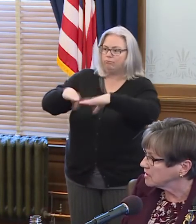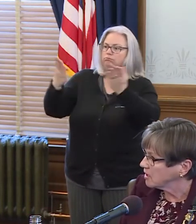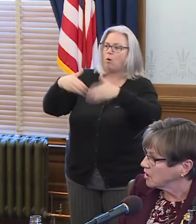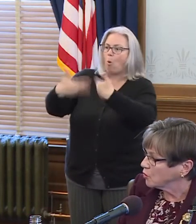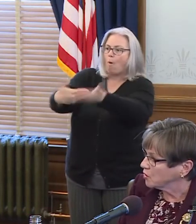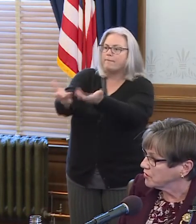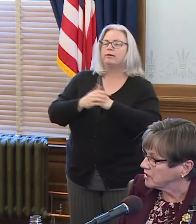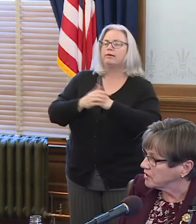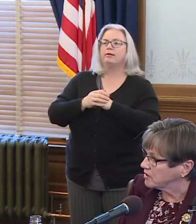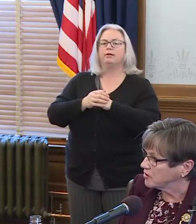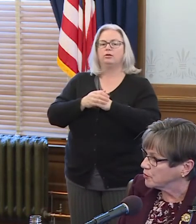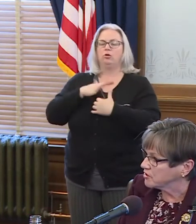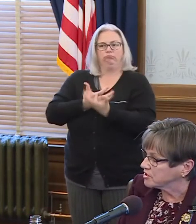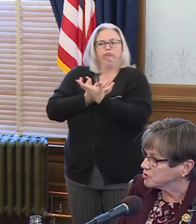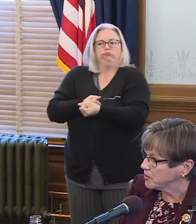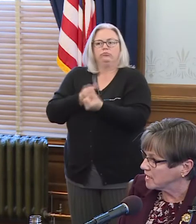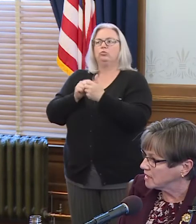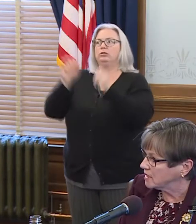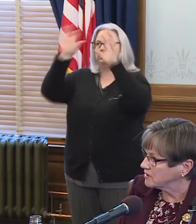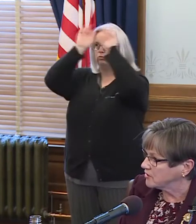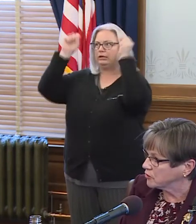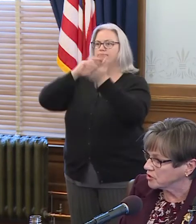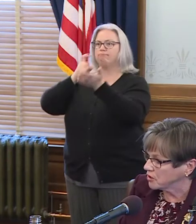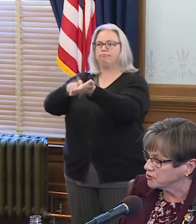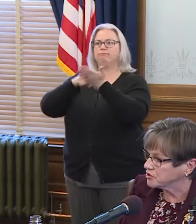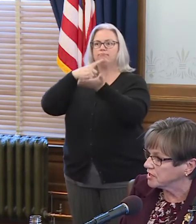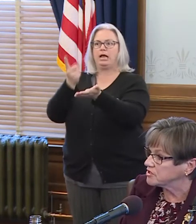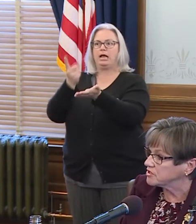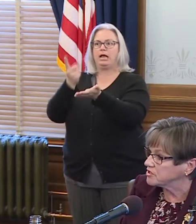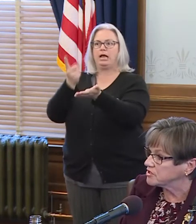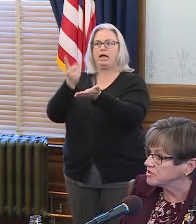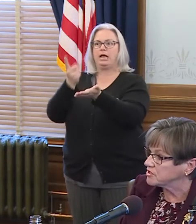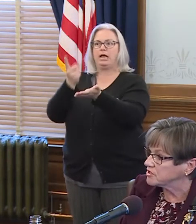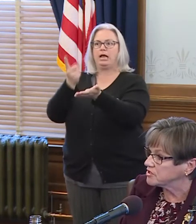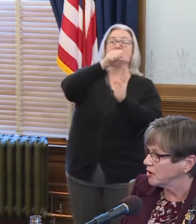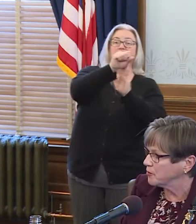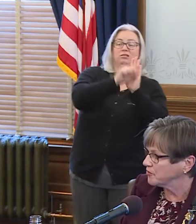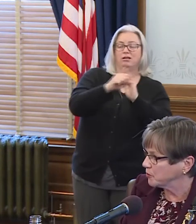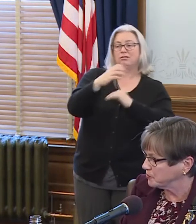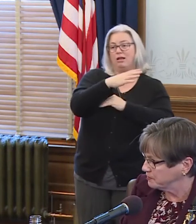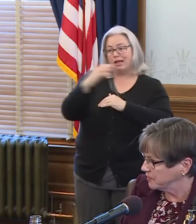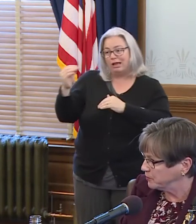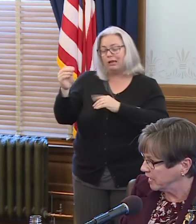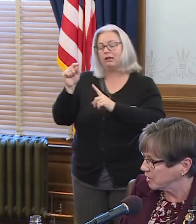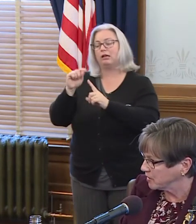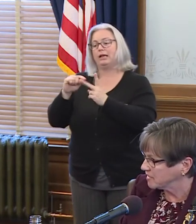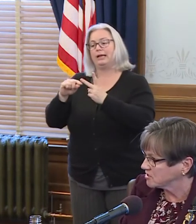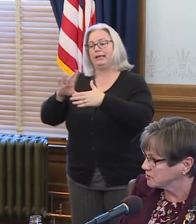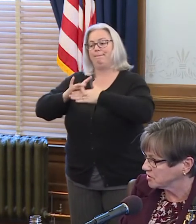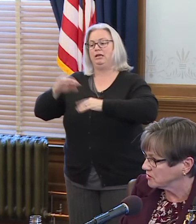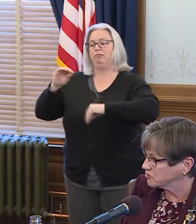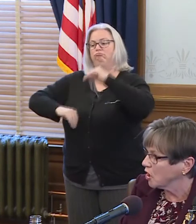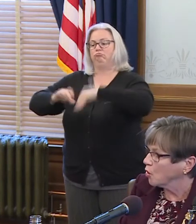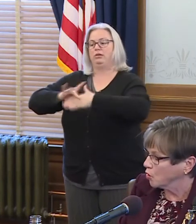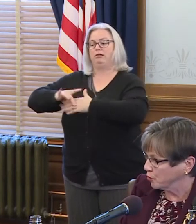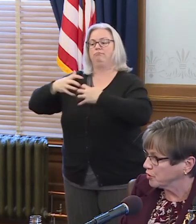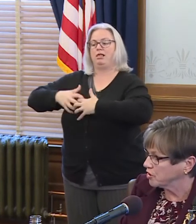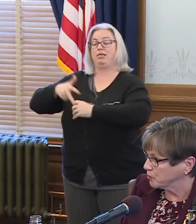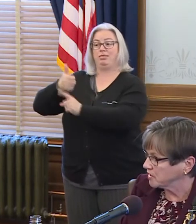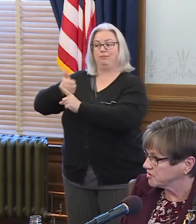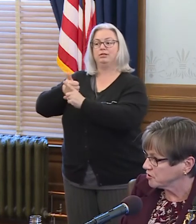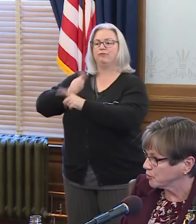confident that with the president's mandate that the other states and the meatpacking plants themselves